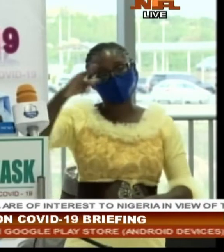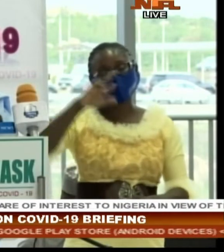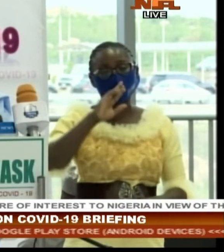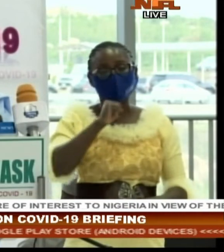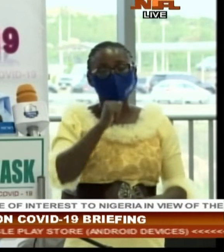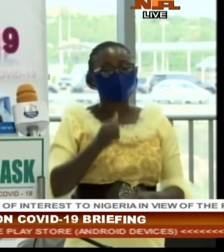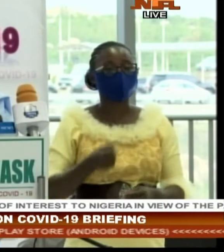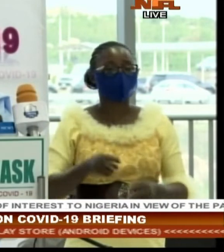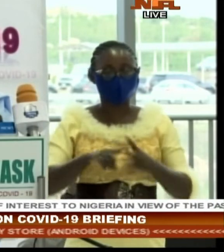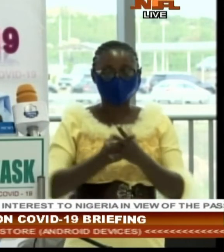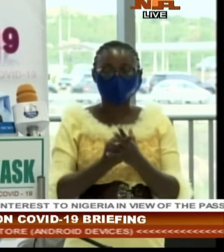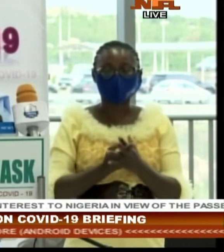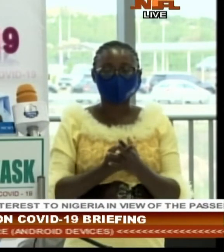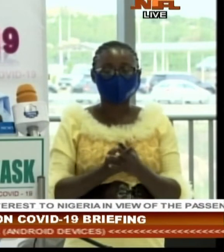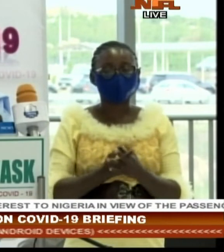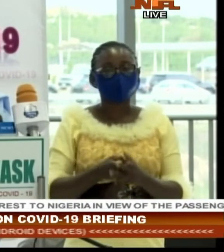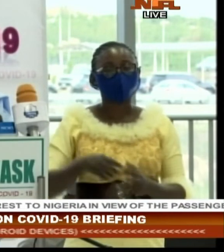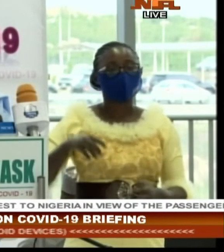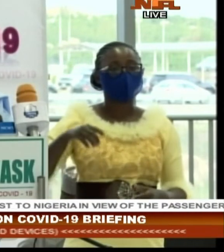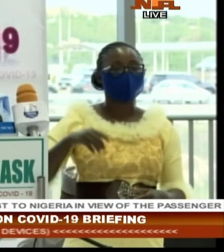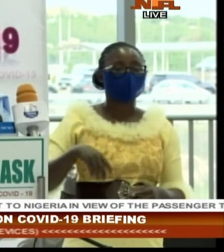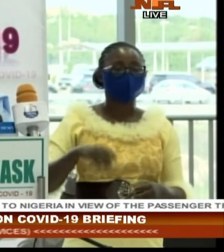Angola TAG not approved.